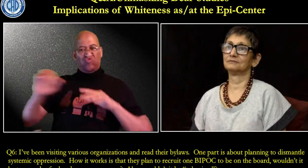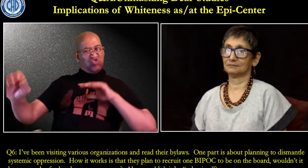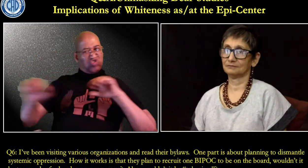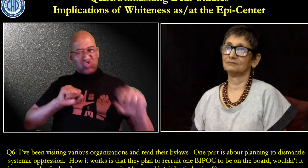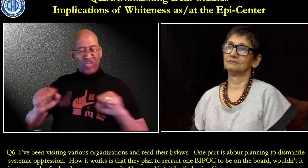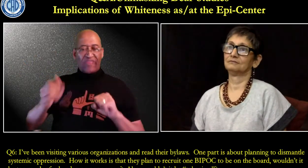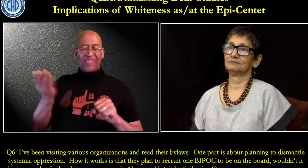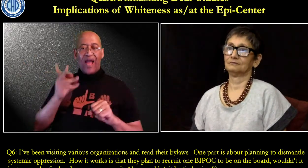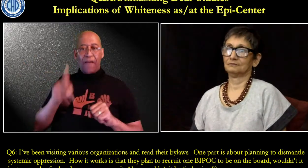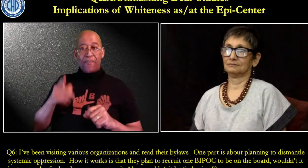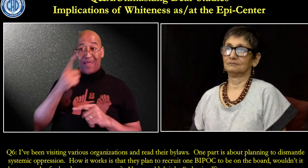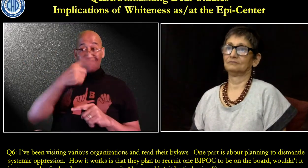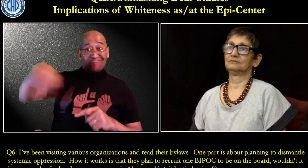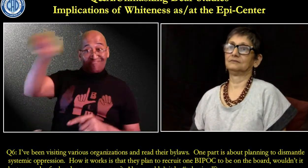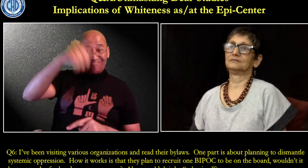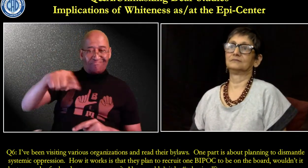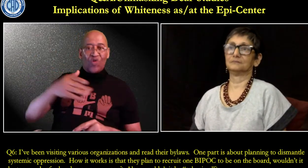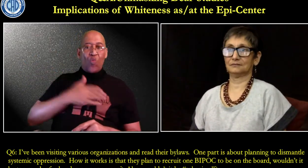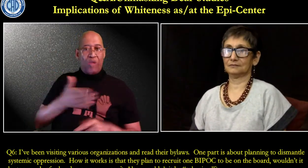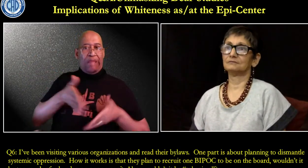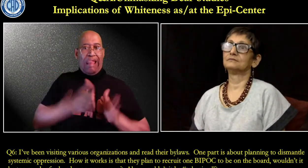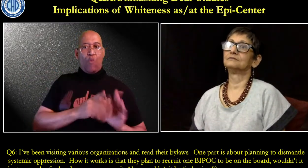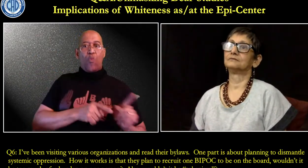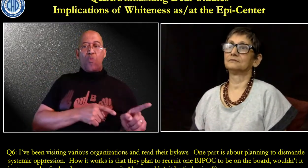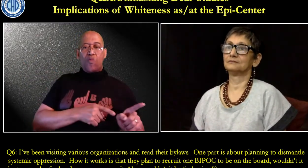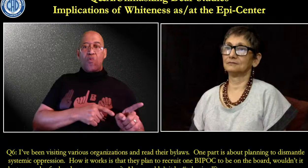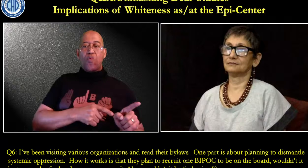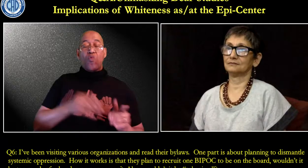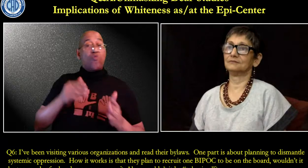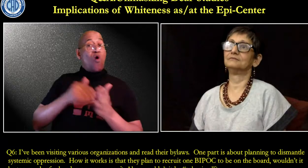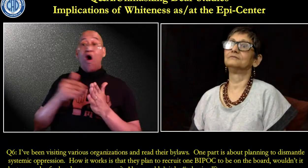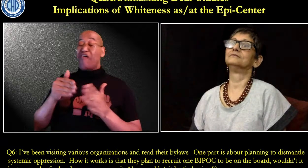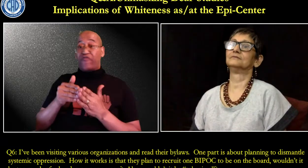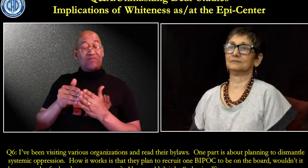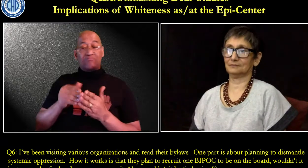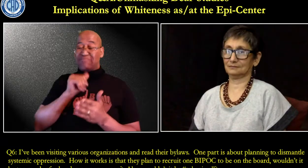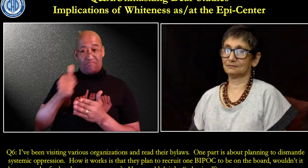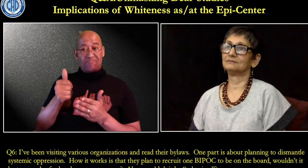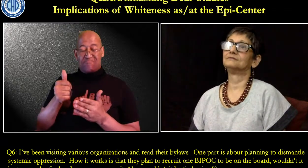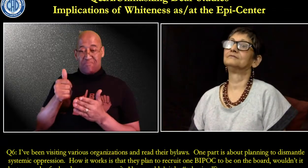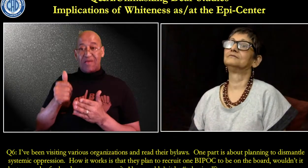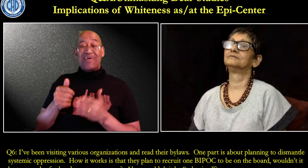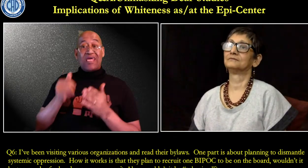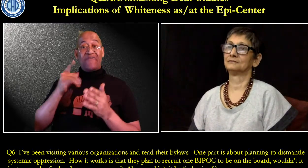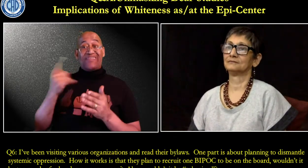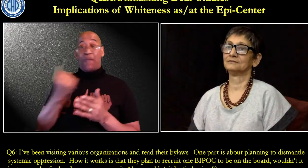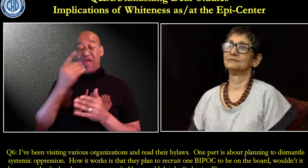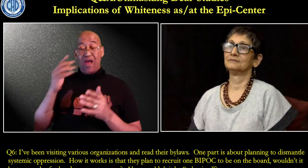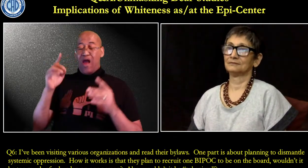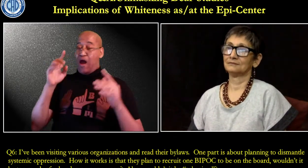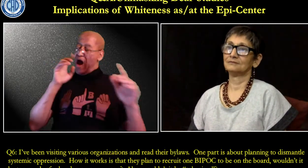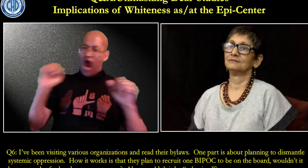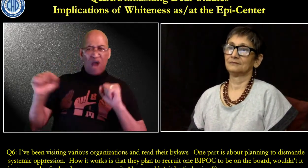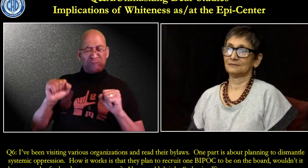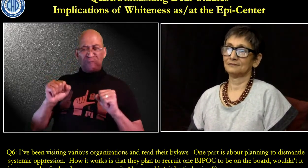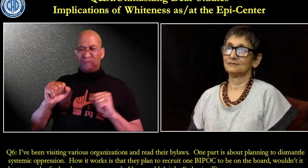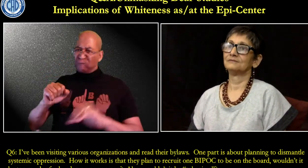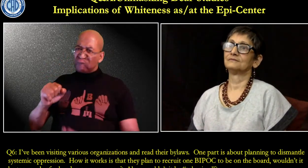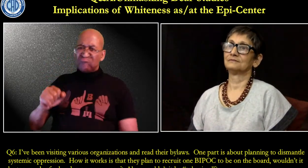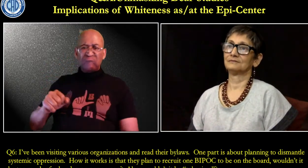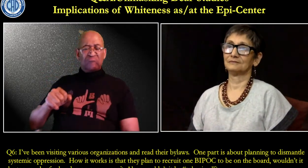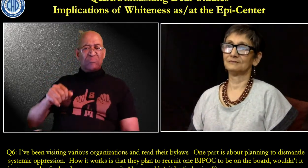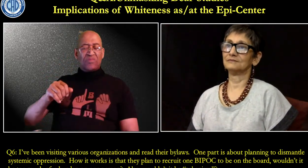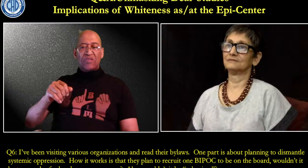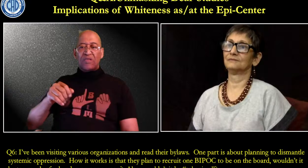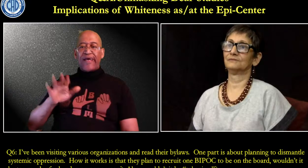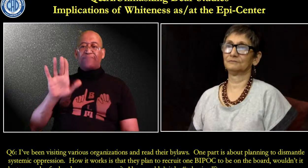what is going on and willing to shake up and allow